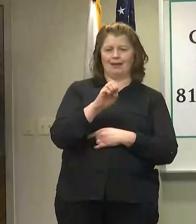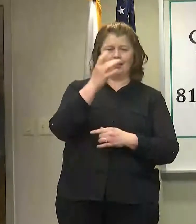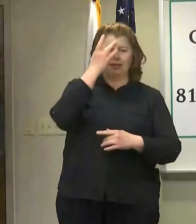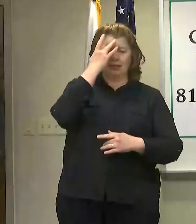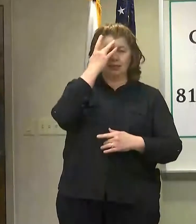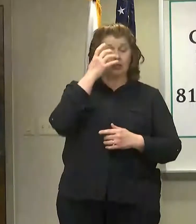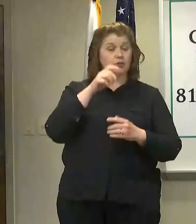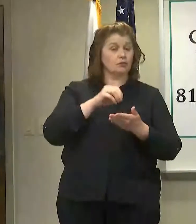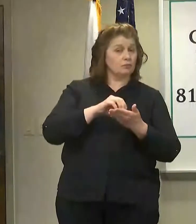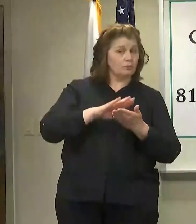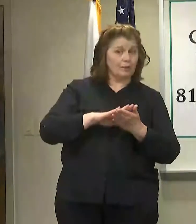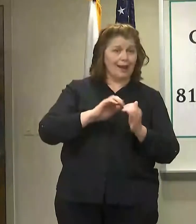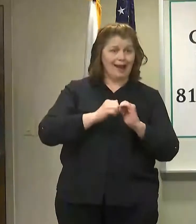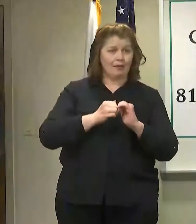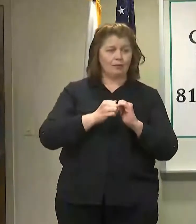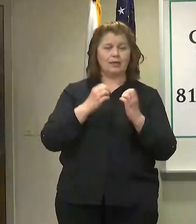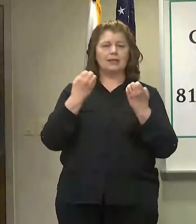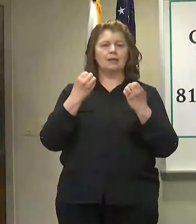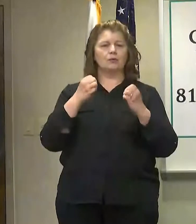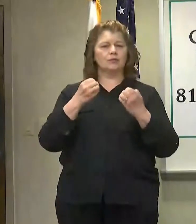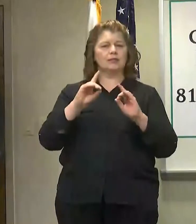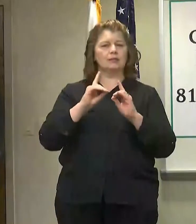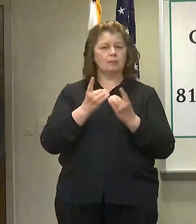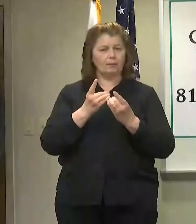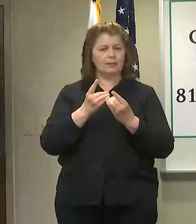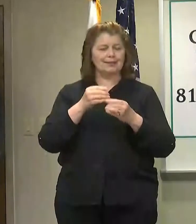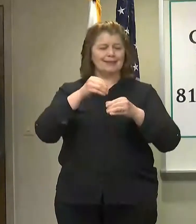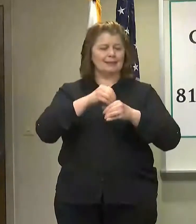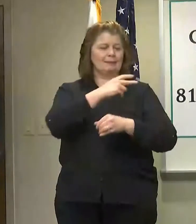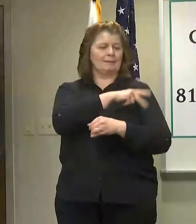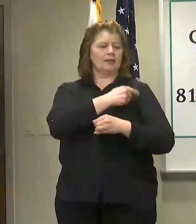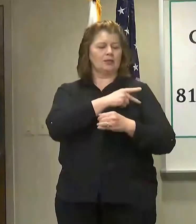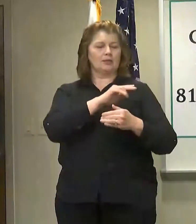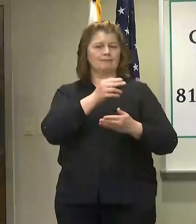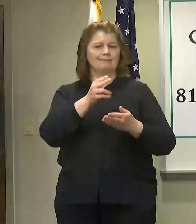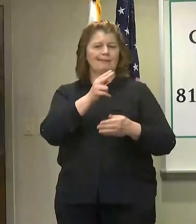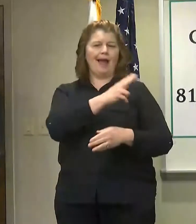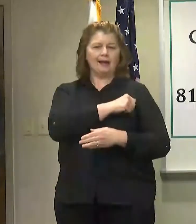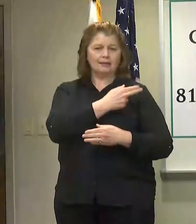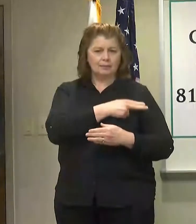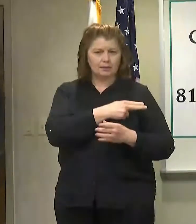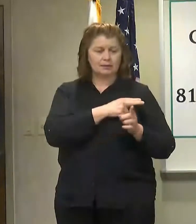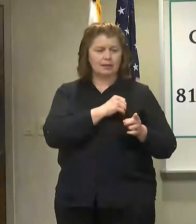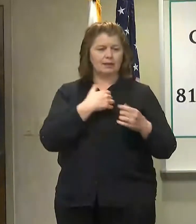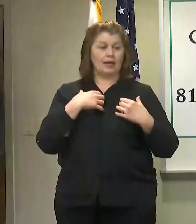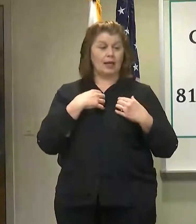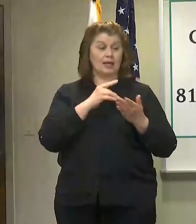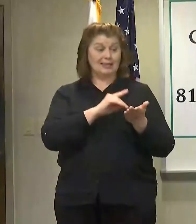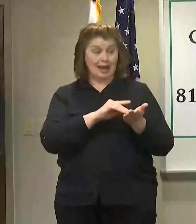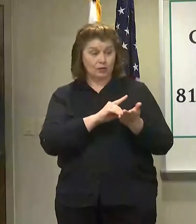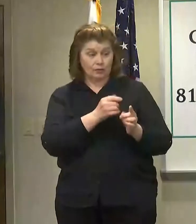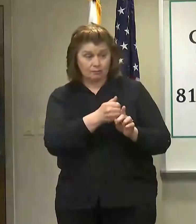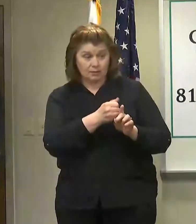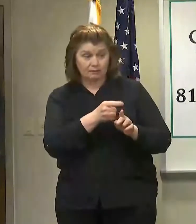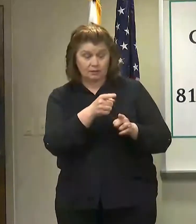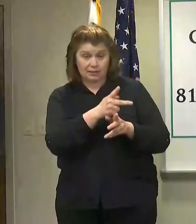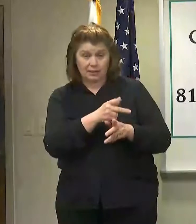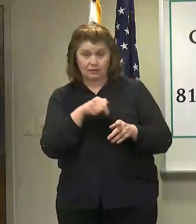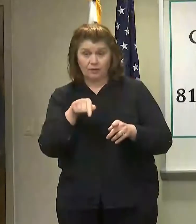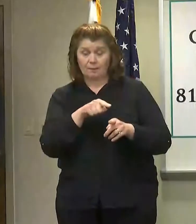through emergency departments and inpatient centers. Unbeknownst to the healthcare providers that are doing their care,